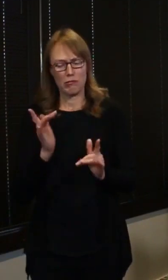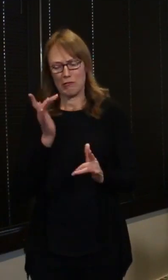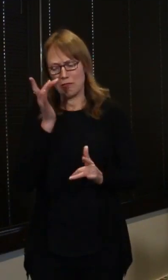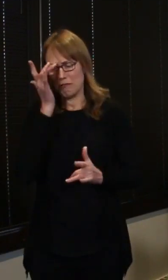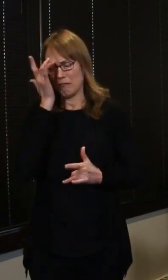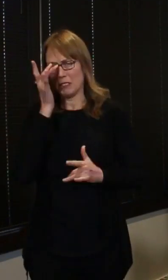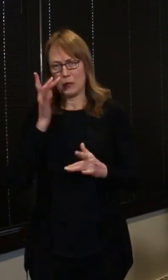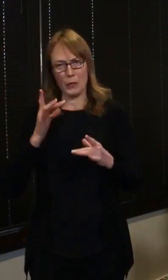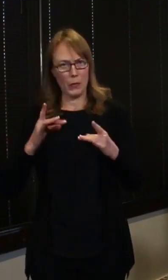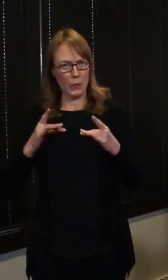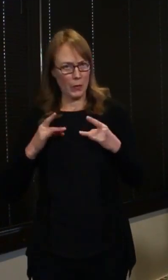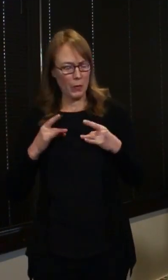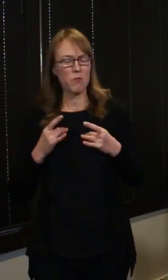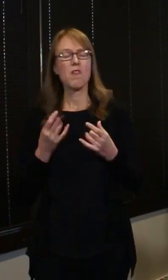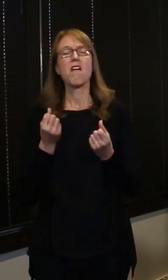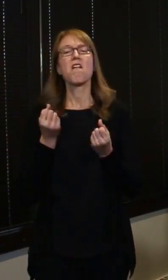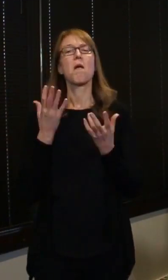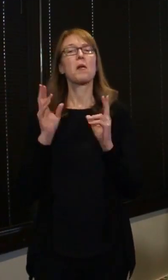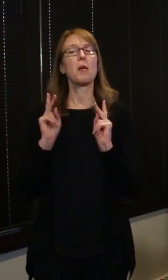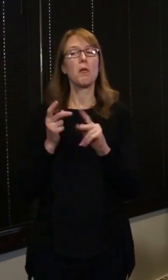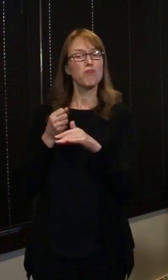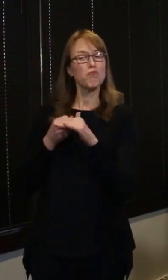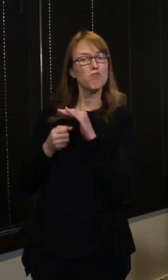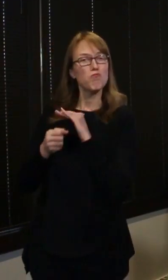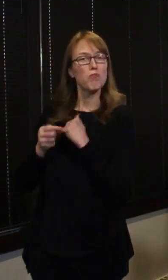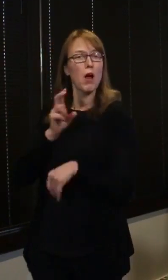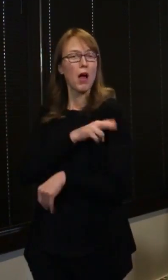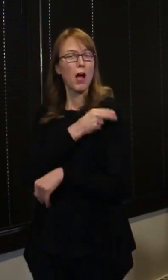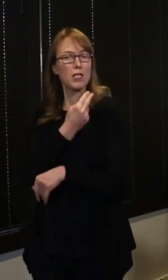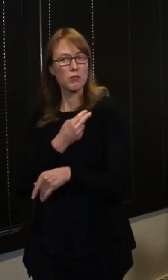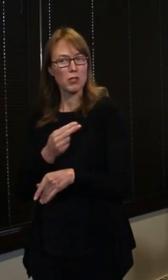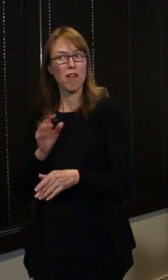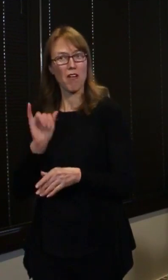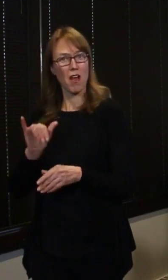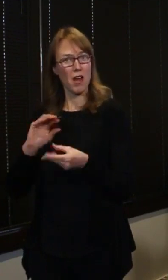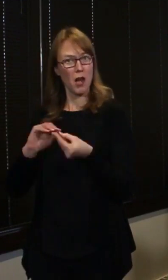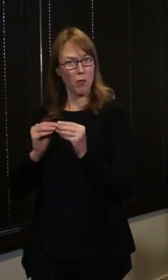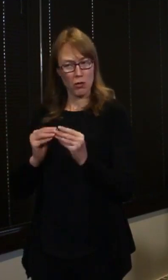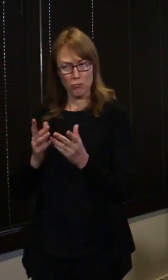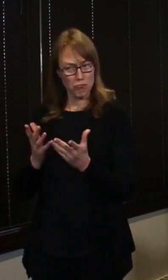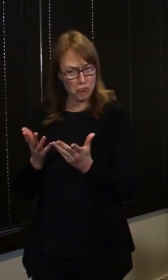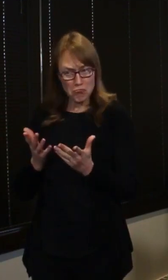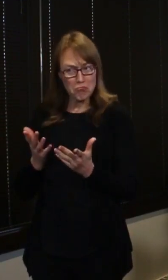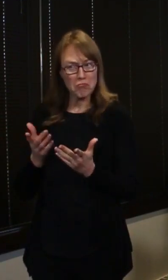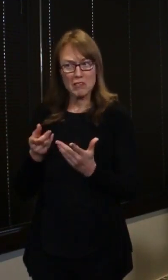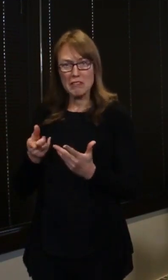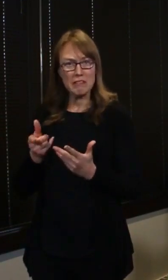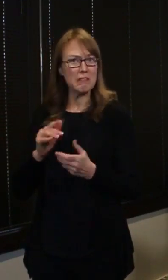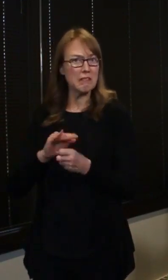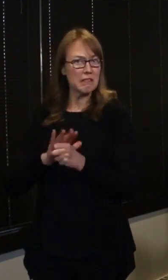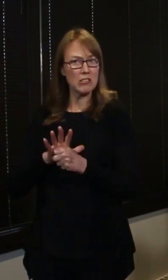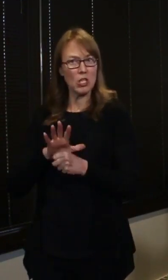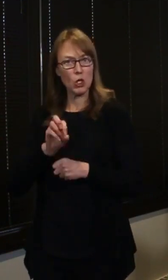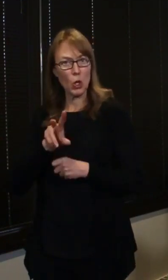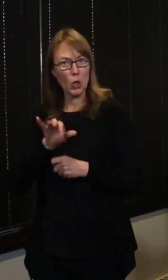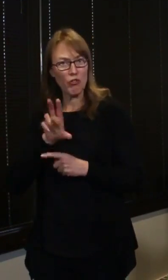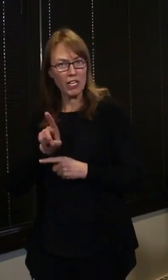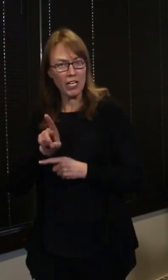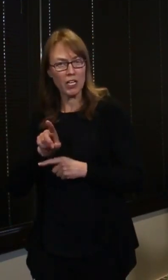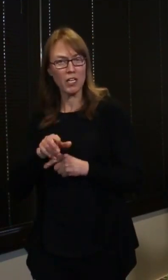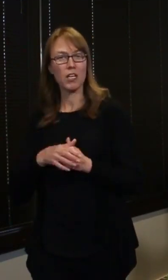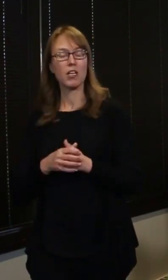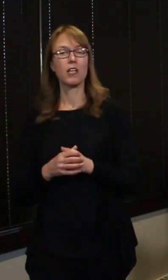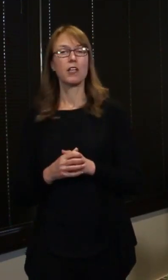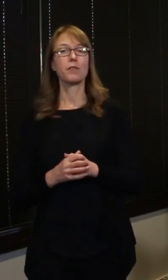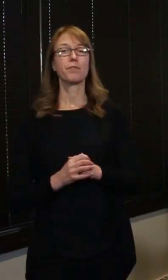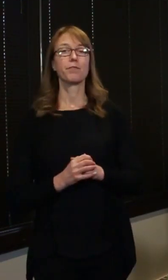home patients who, as we all know, are very vulnerable to the virus. But it's also been because of